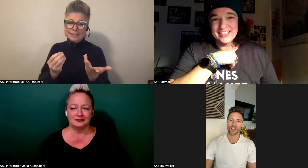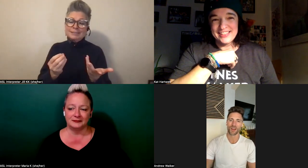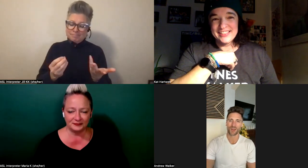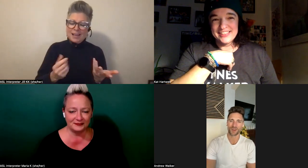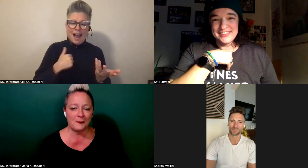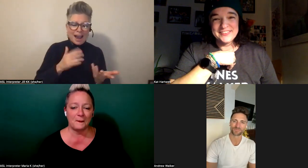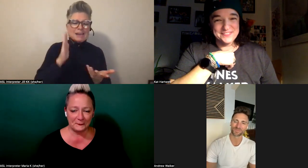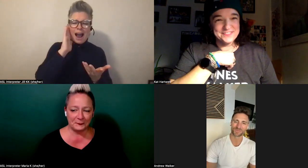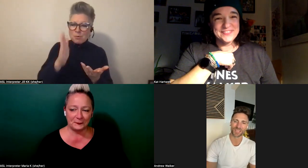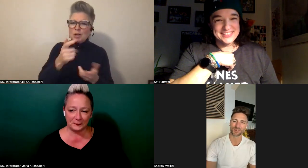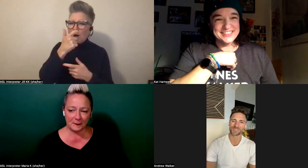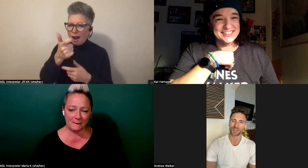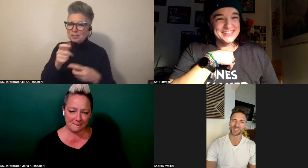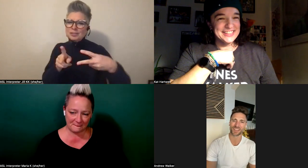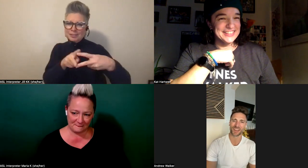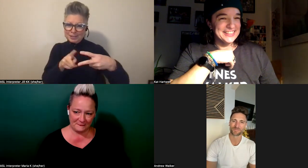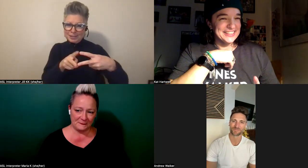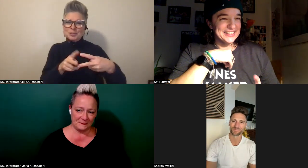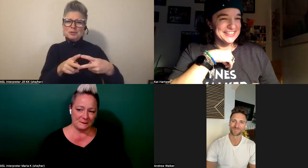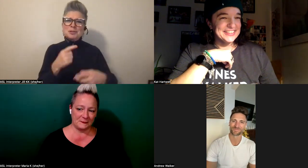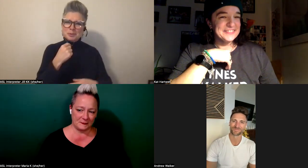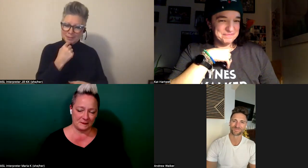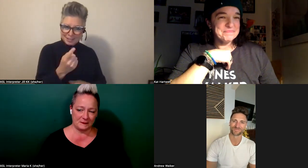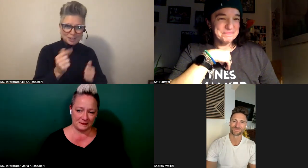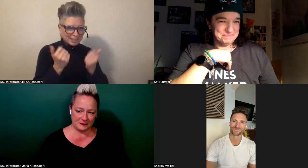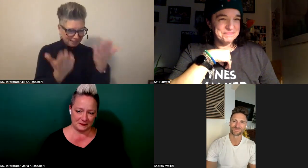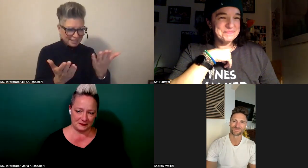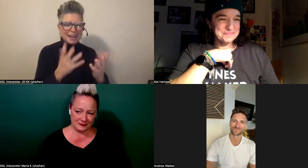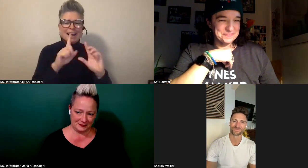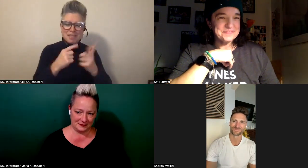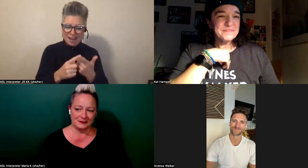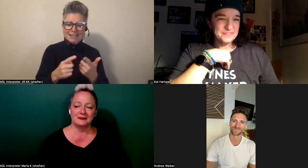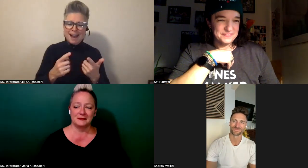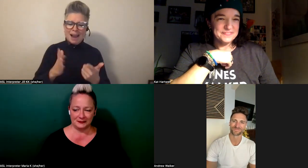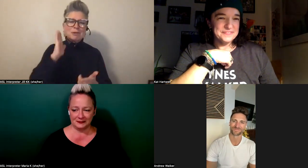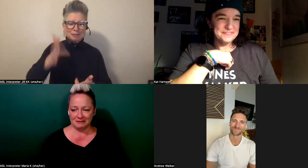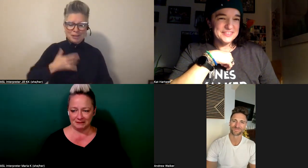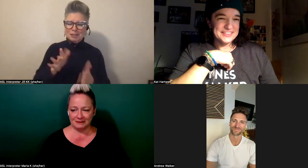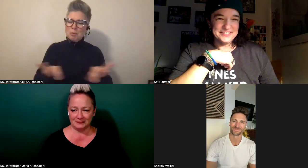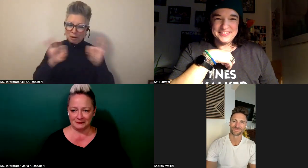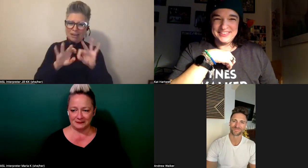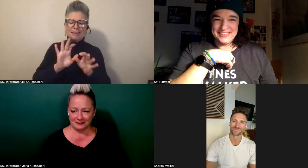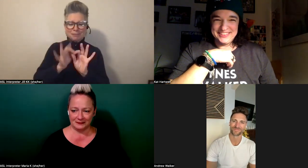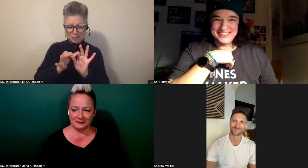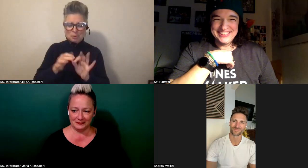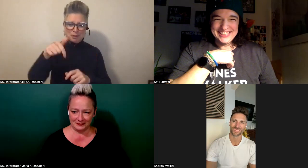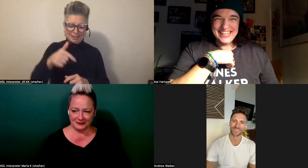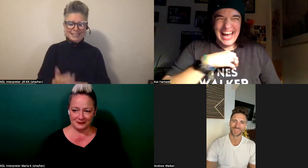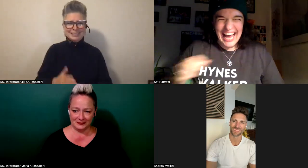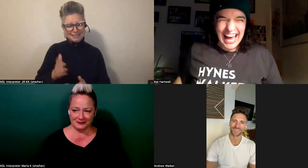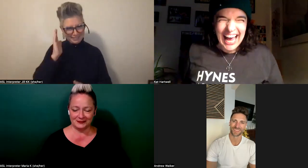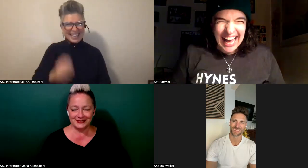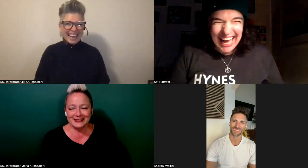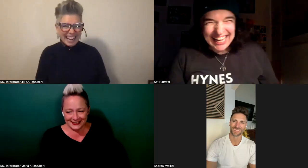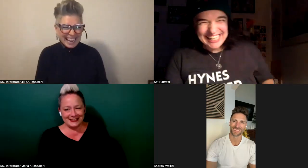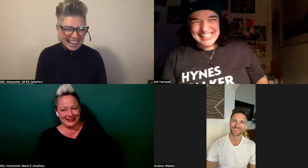So oh, I tell her will to watch say hi. the two you suggested, and then I will feel worthy of interpreting